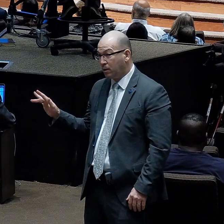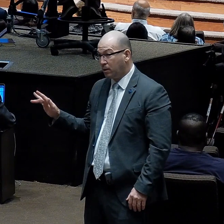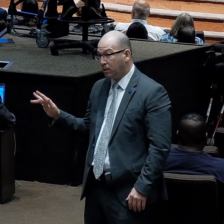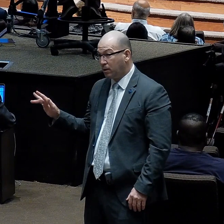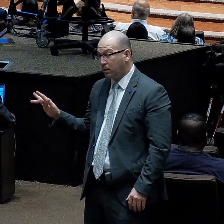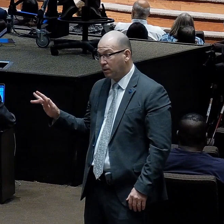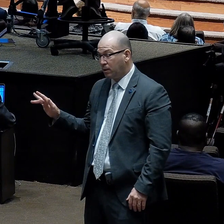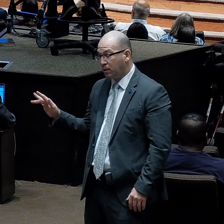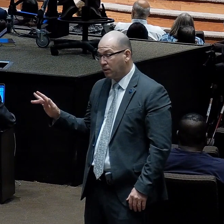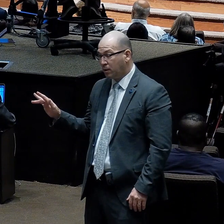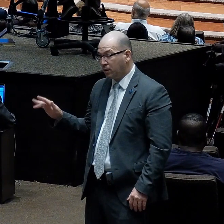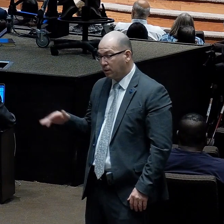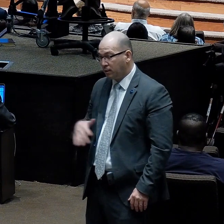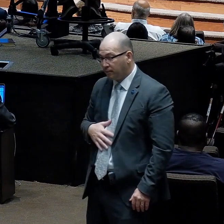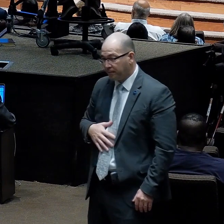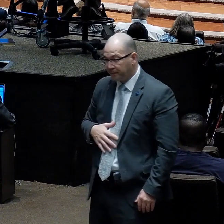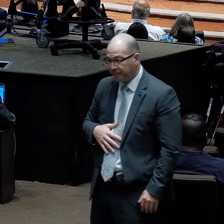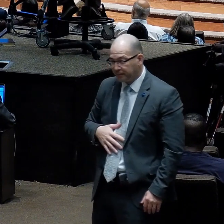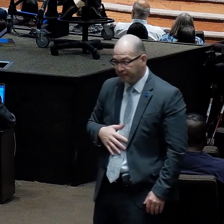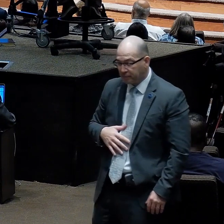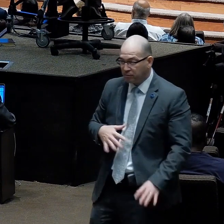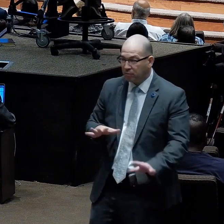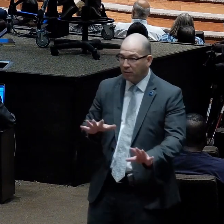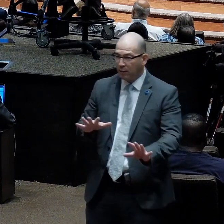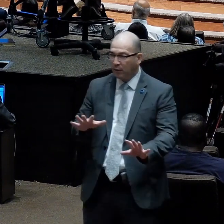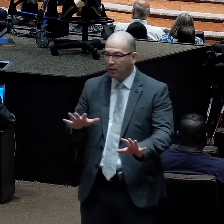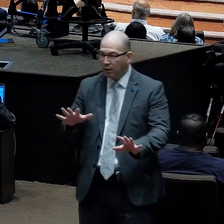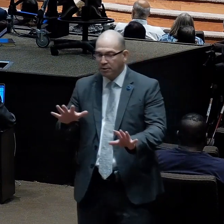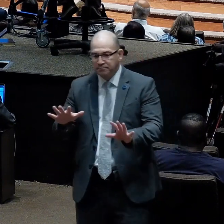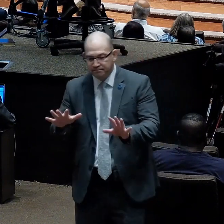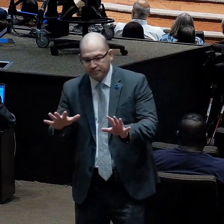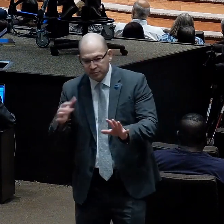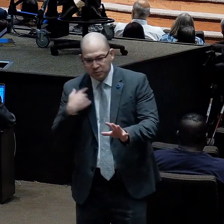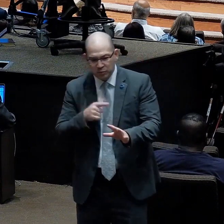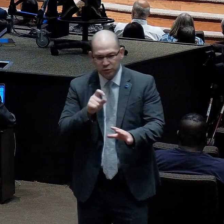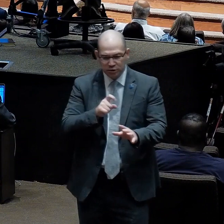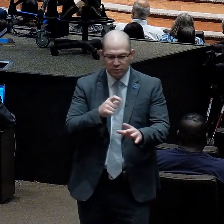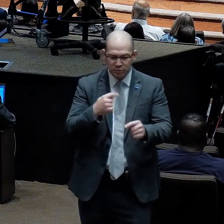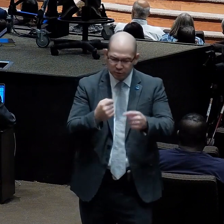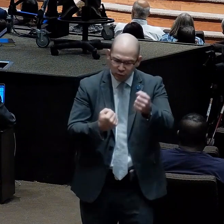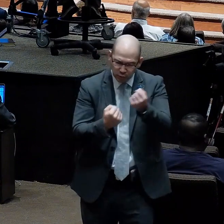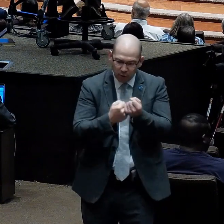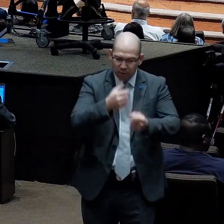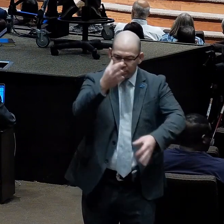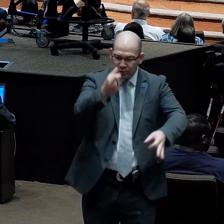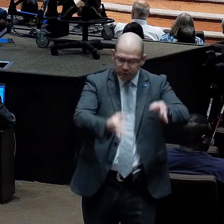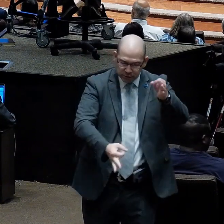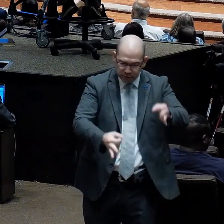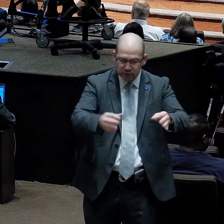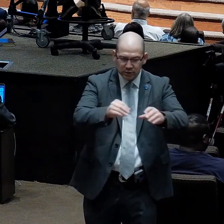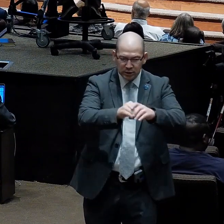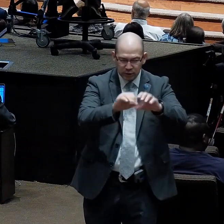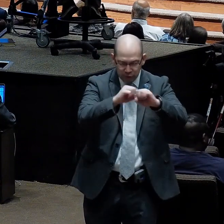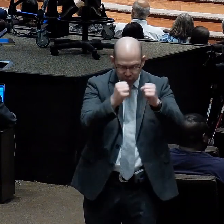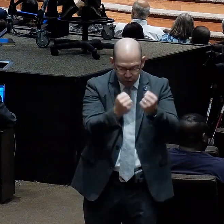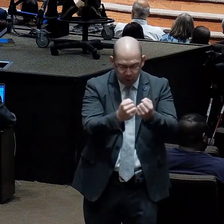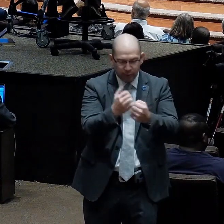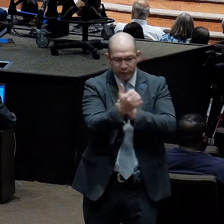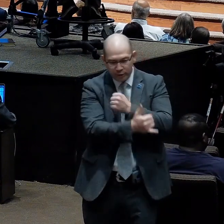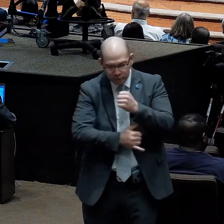Folks, it's one thing to seek some form of justice in society, in the city, in the state, in the country, in the world.